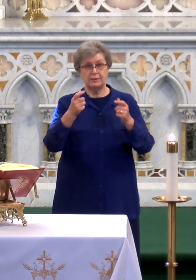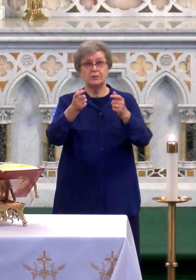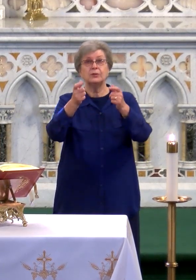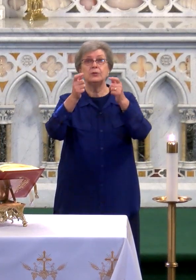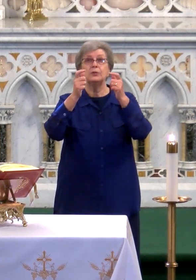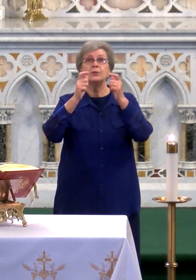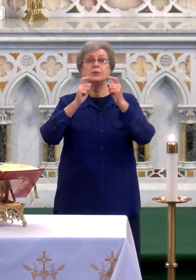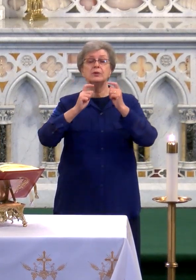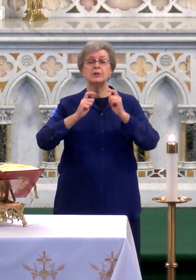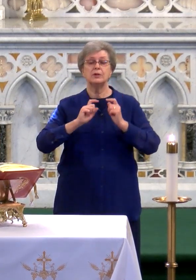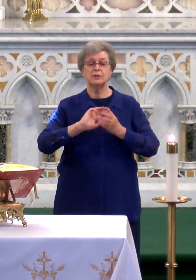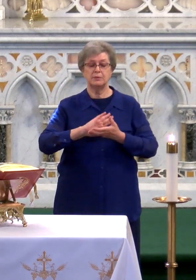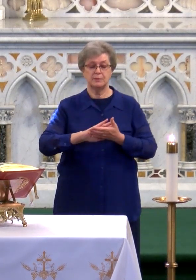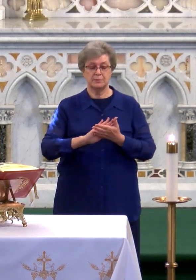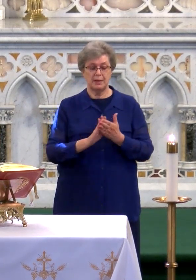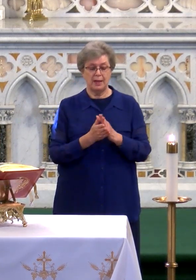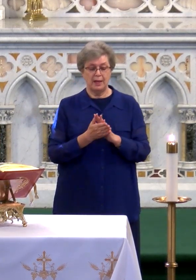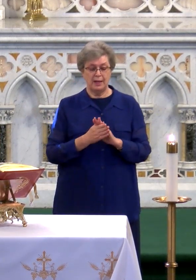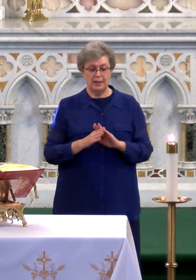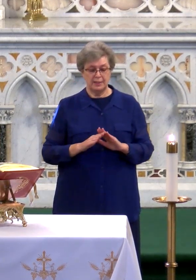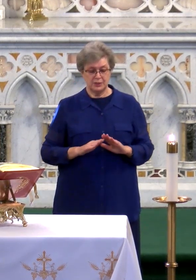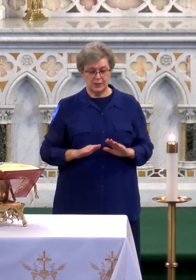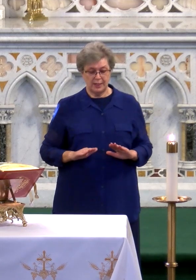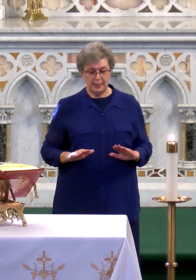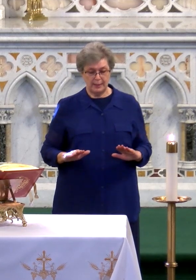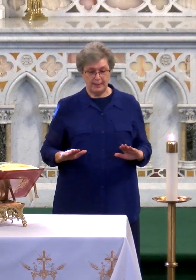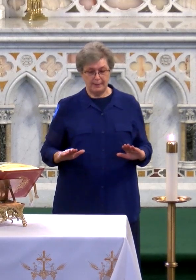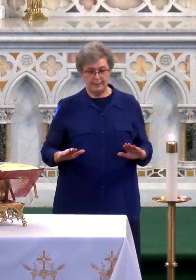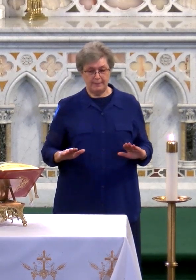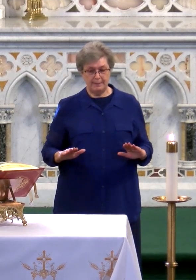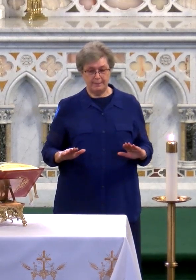pacem, dona nobis